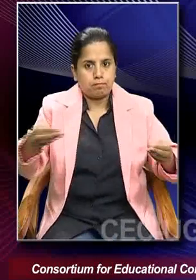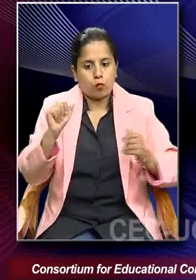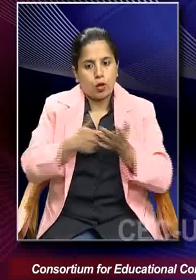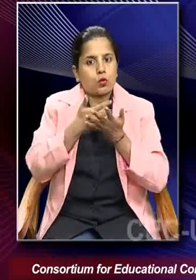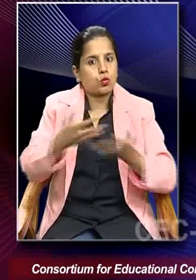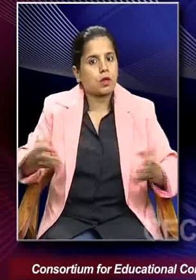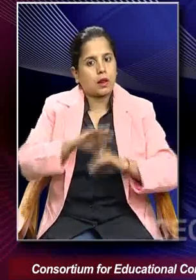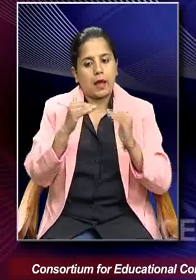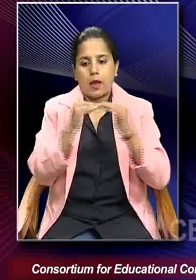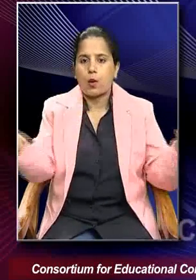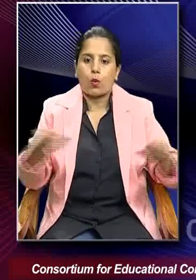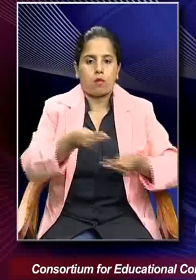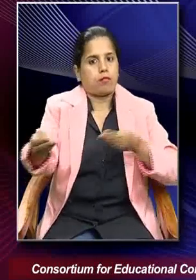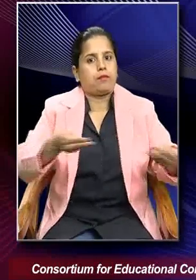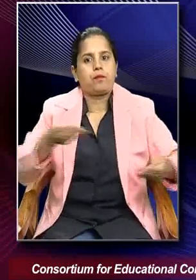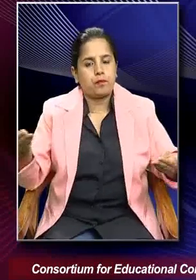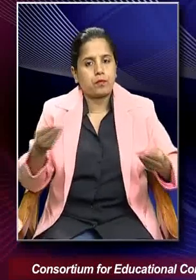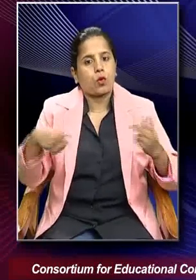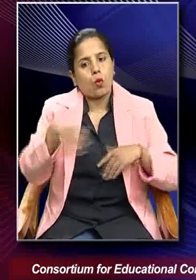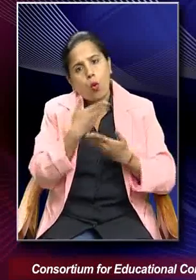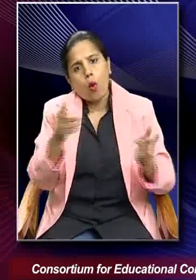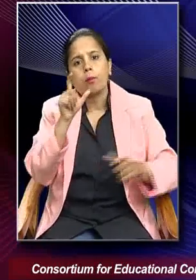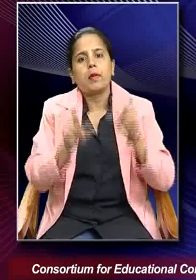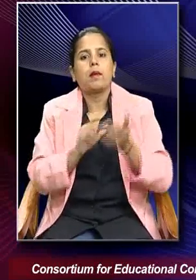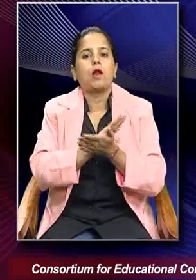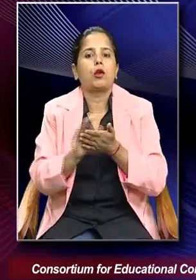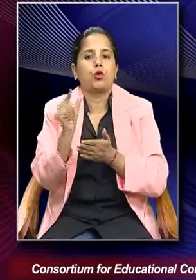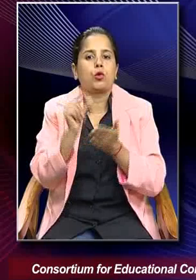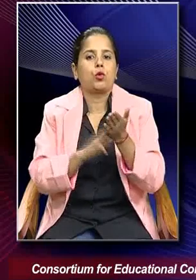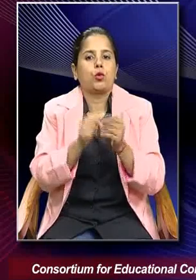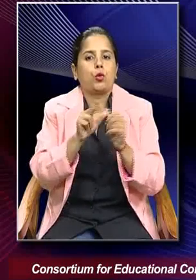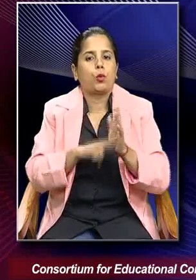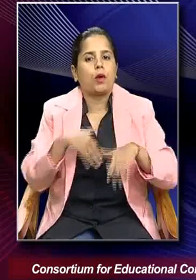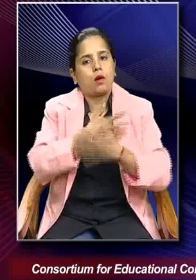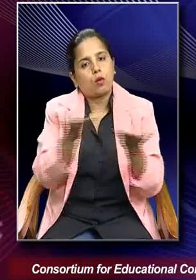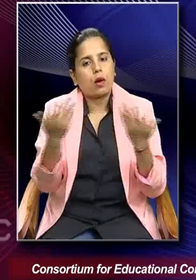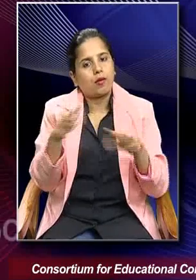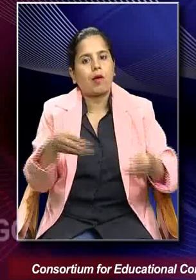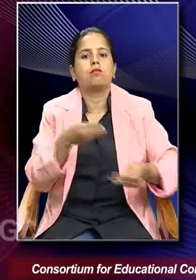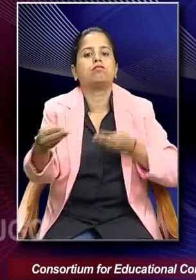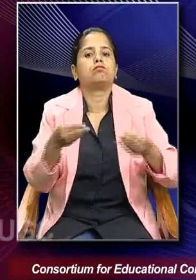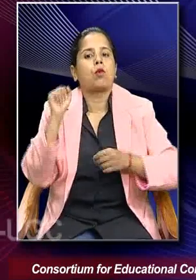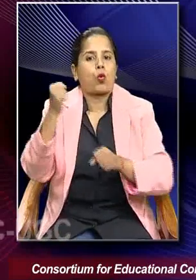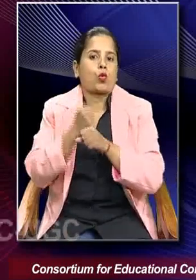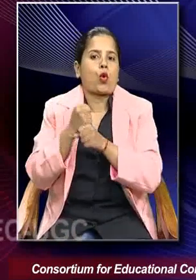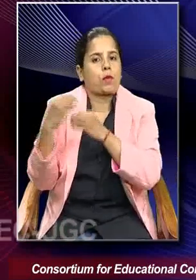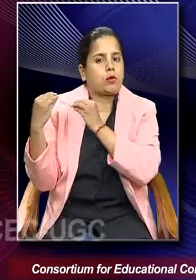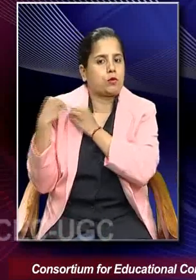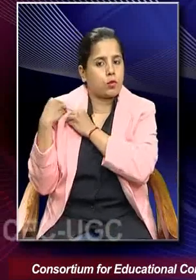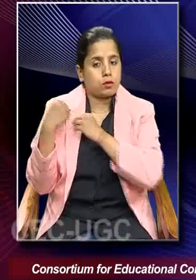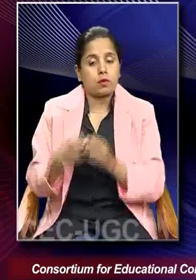resources equitably to all the living people in the society or boundaries. Now, it's a